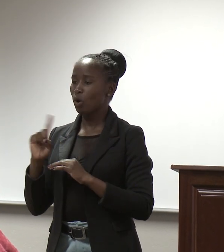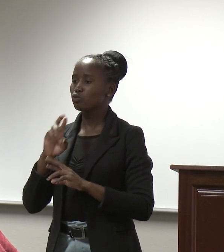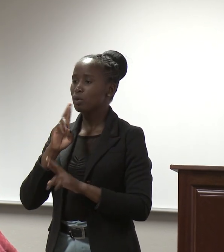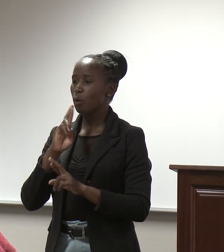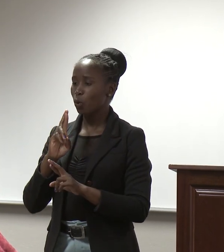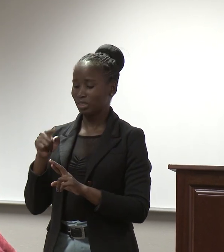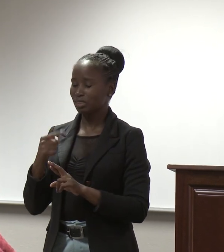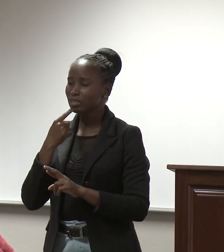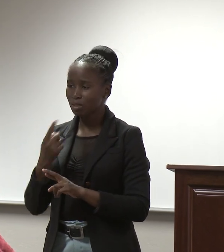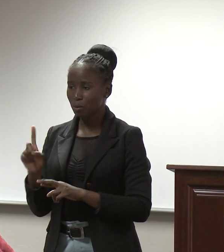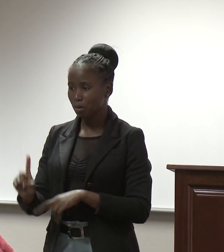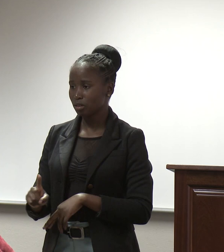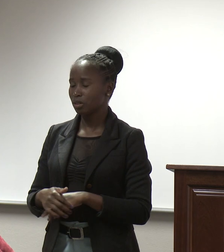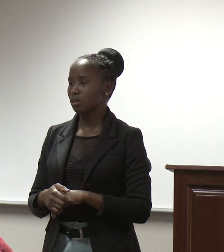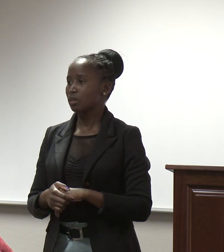health,